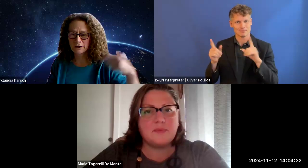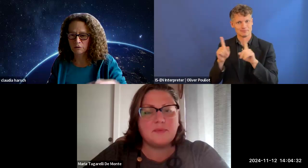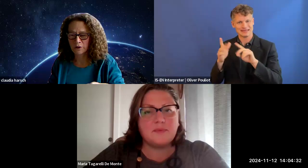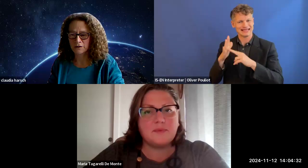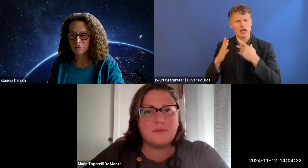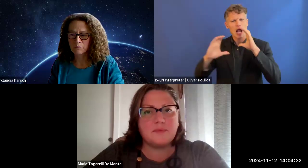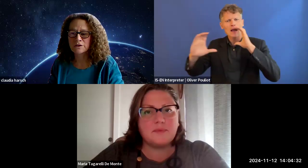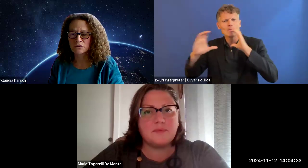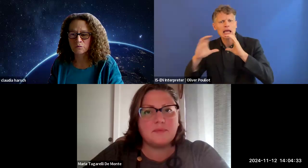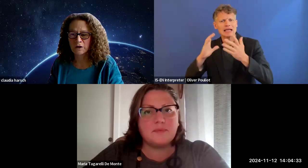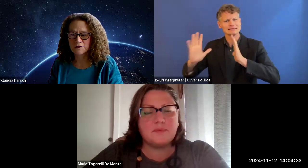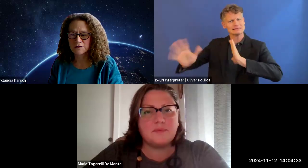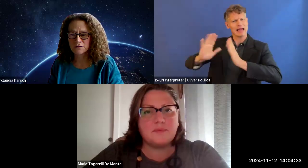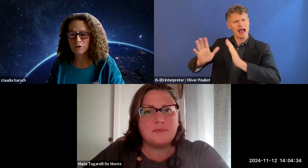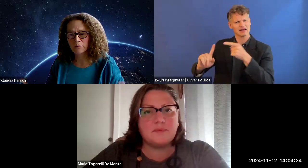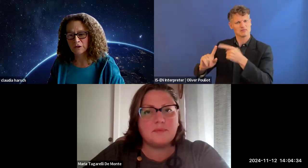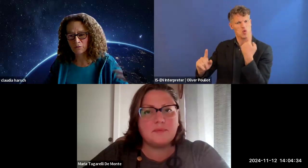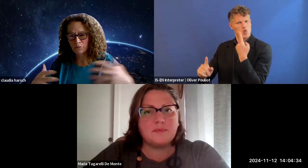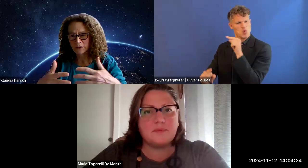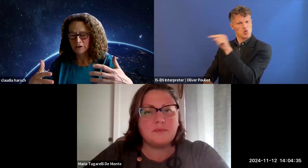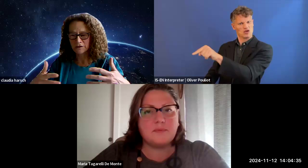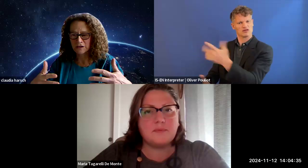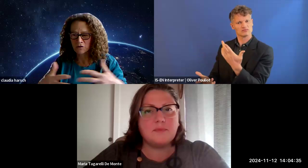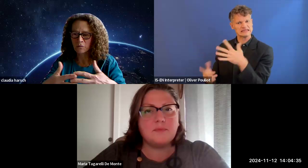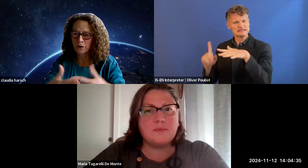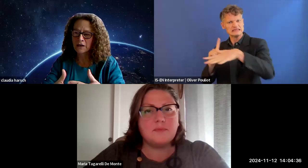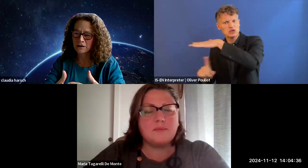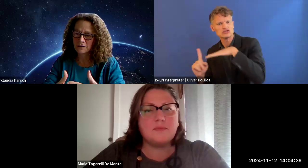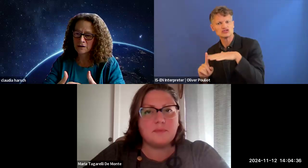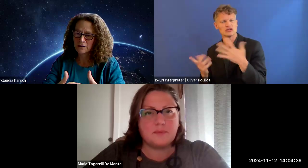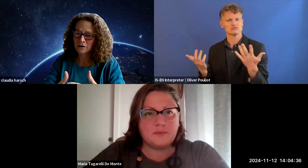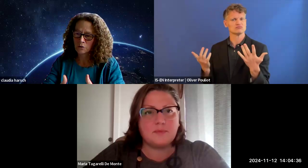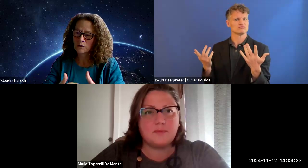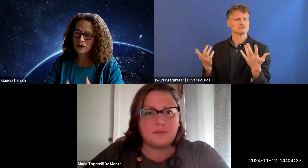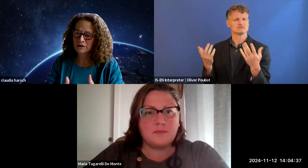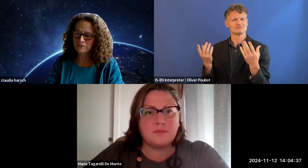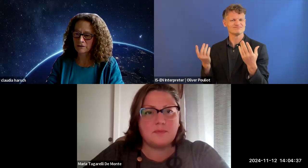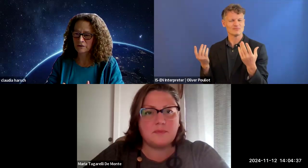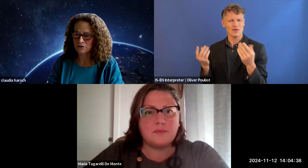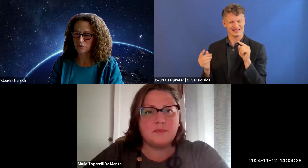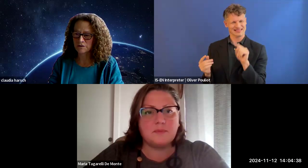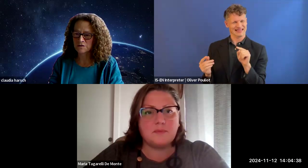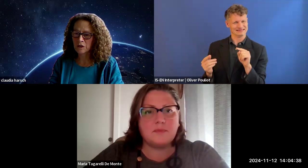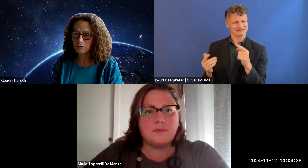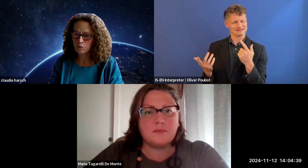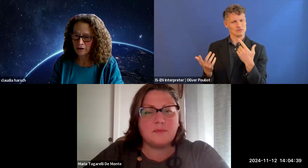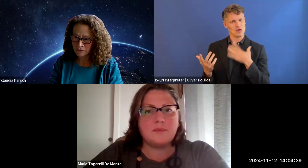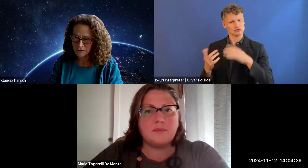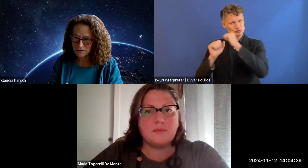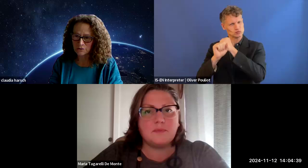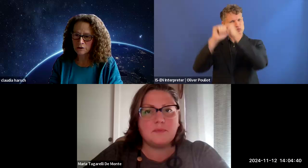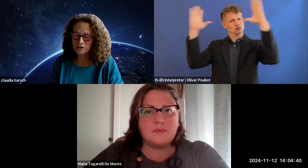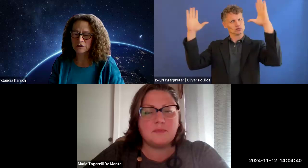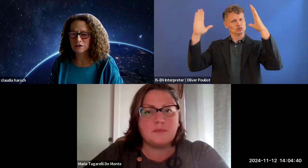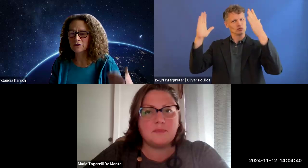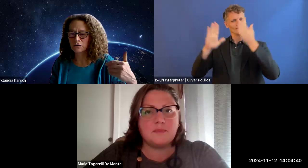local curriculum comes into place. That's what I mean when I say combine all other relevant sources. Maybe you have